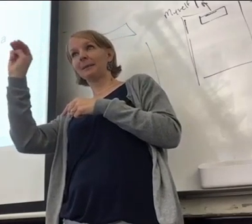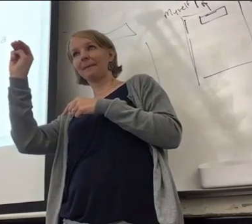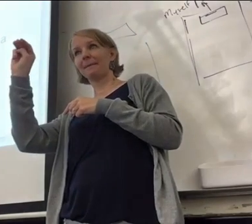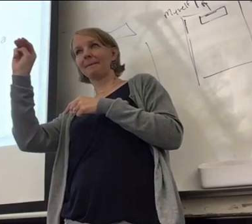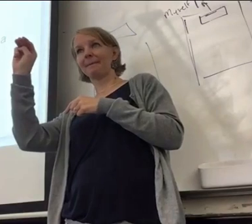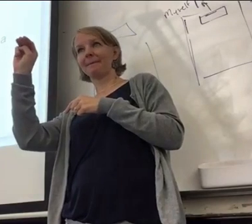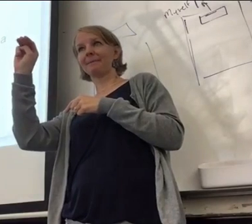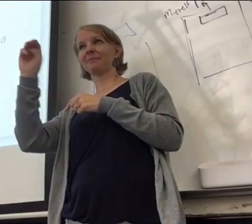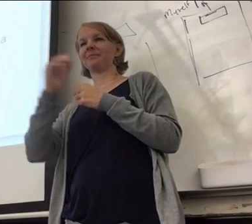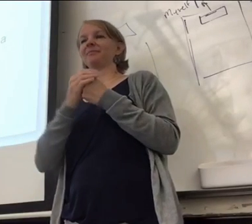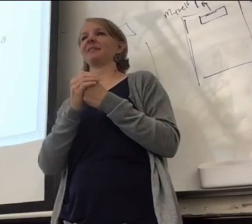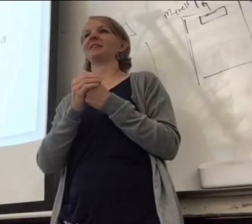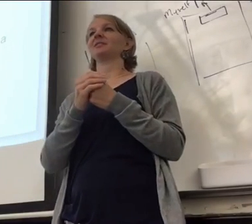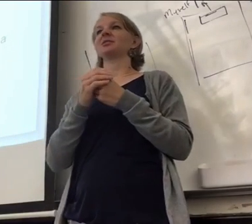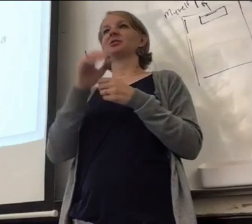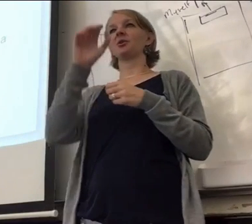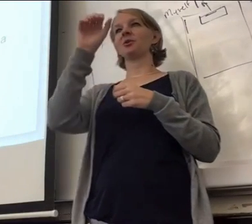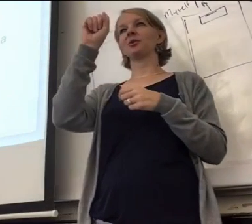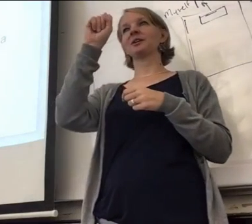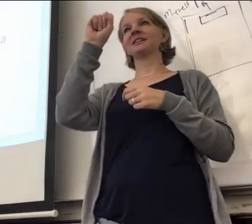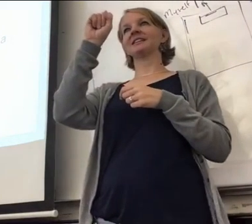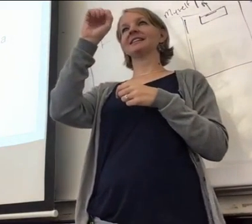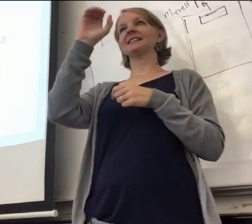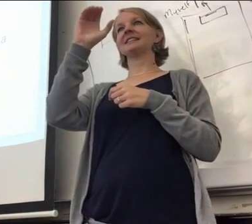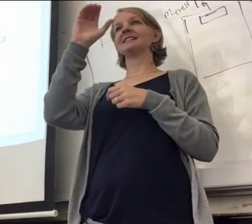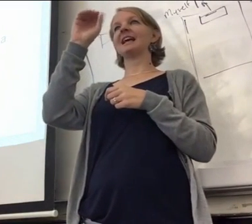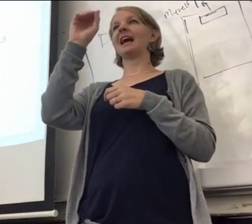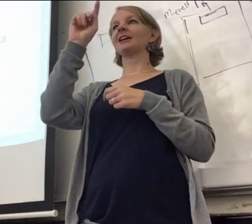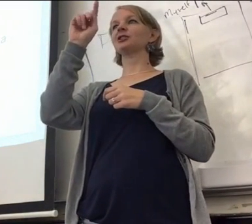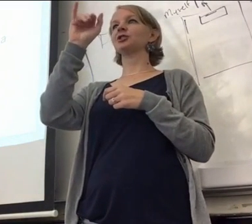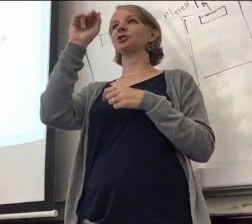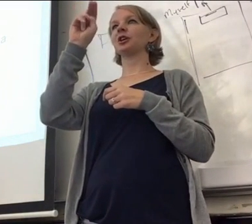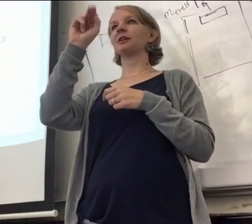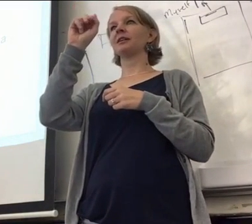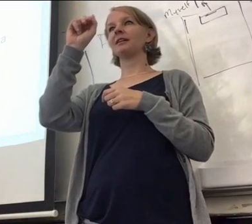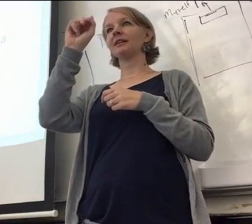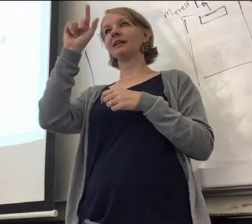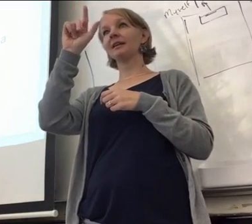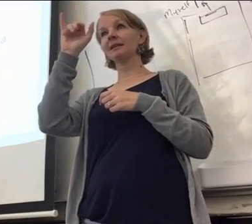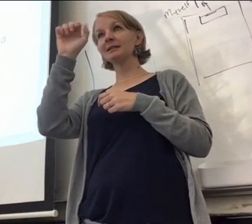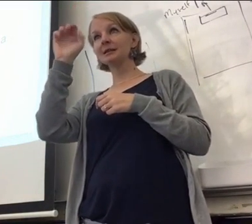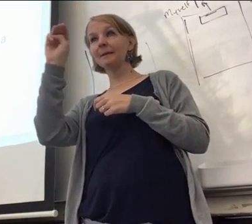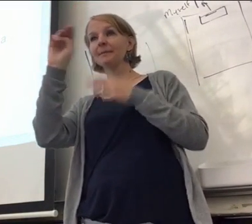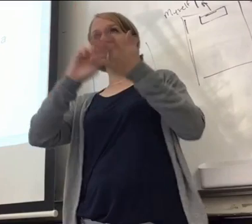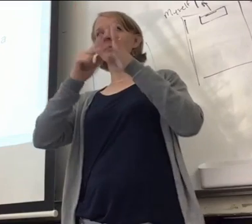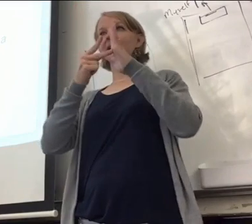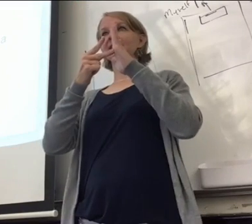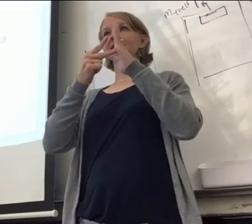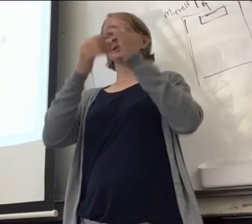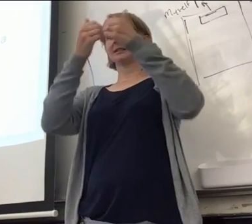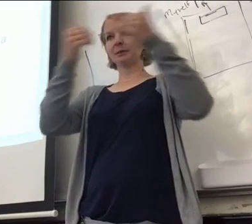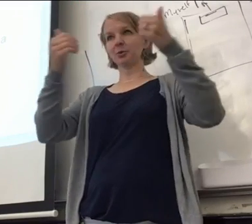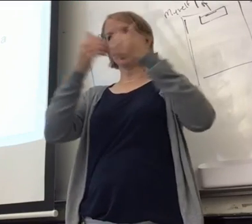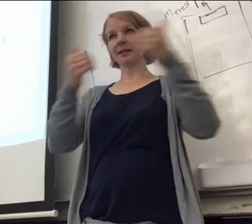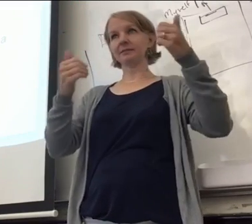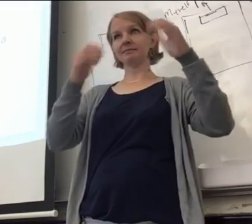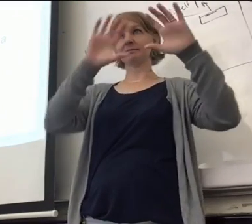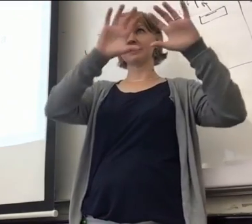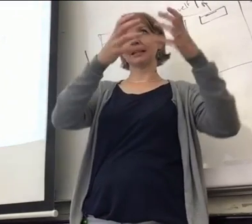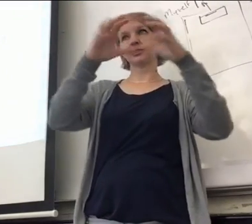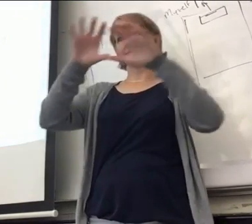A-L-I-S-M. So what sectionalism means is it's basically separating things into sections.